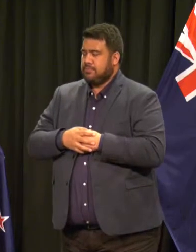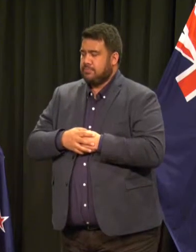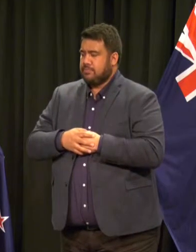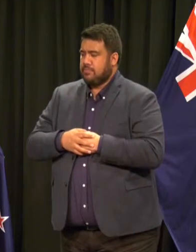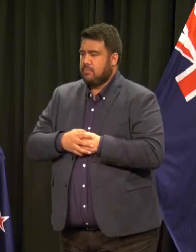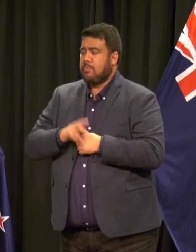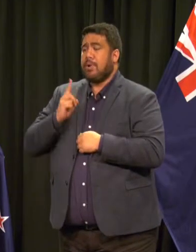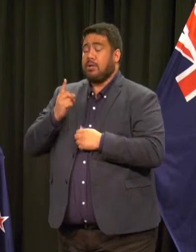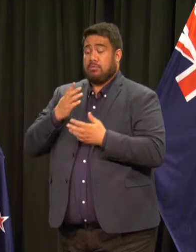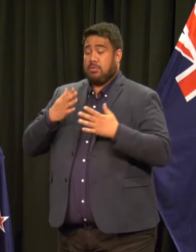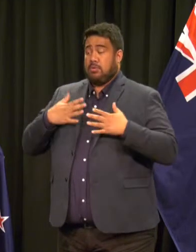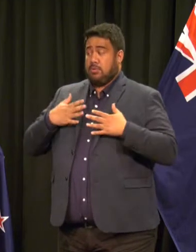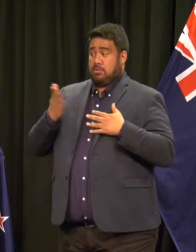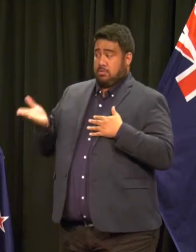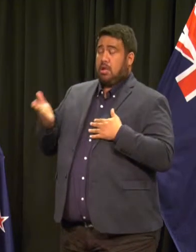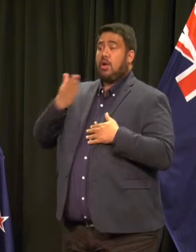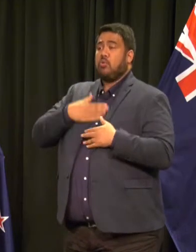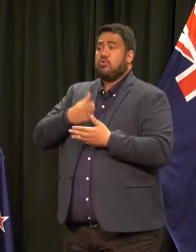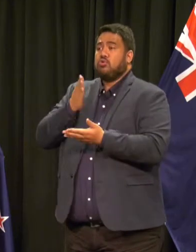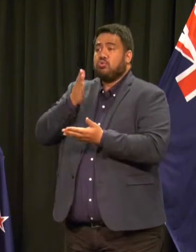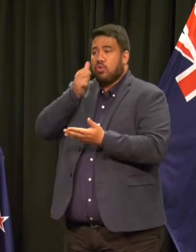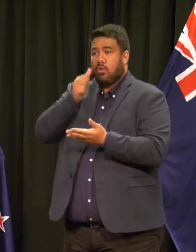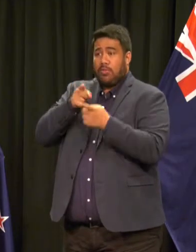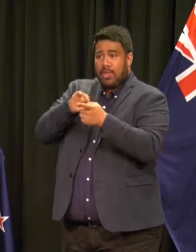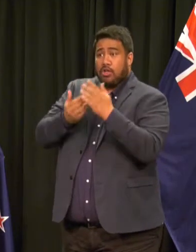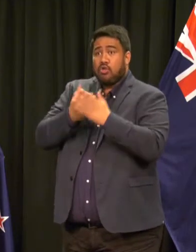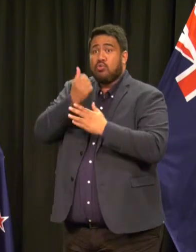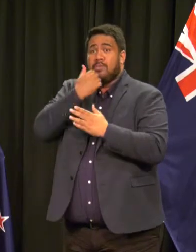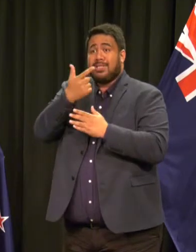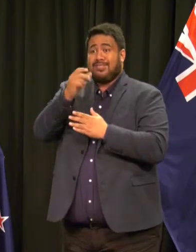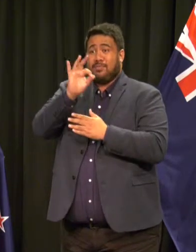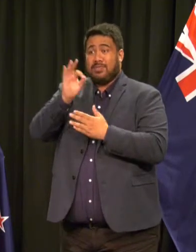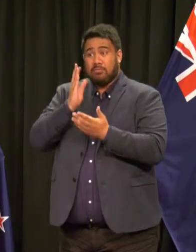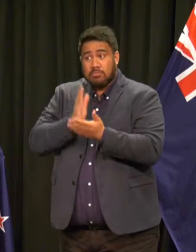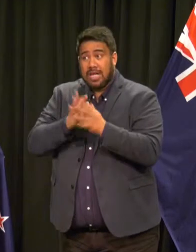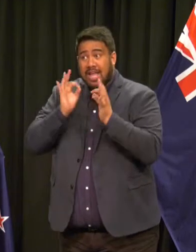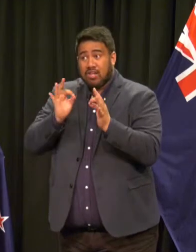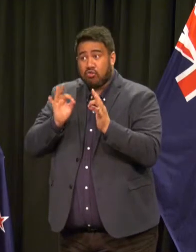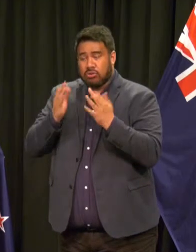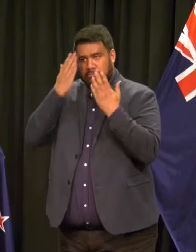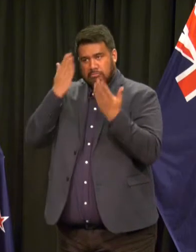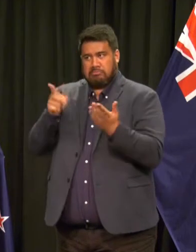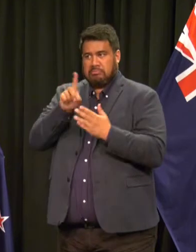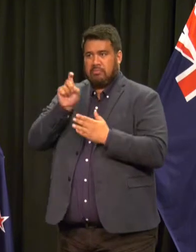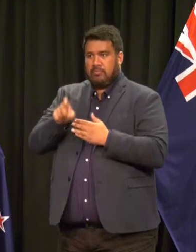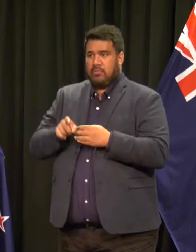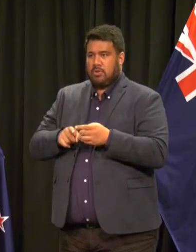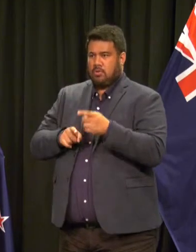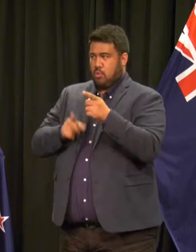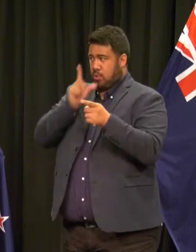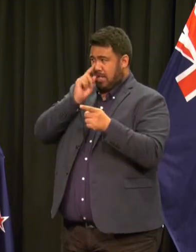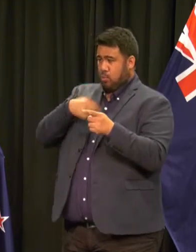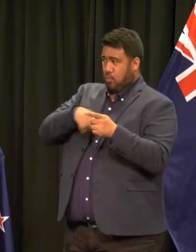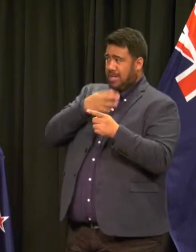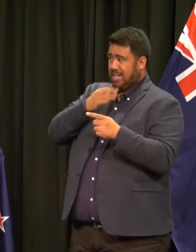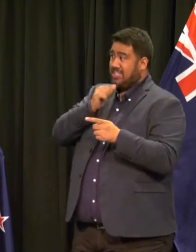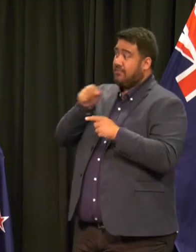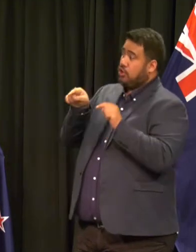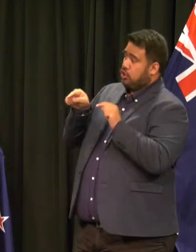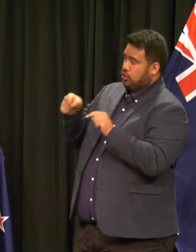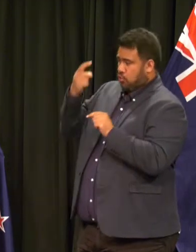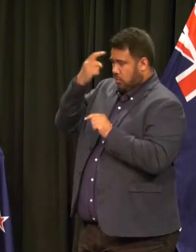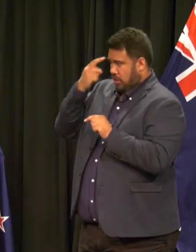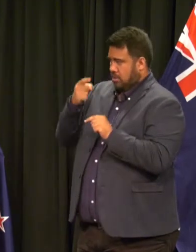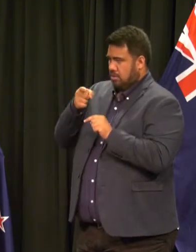I just want to know whether you think it's accurate as reporters. Can we ask whether you think it's accurate as